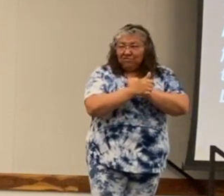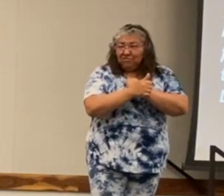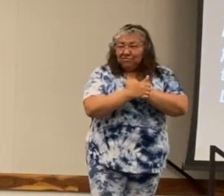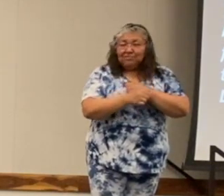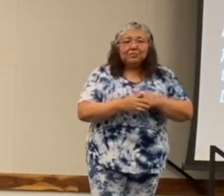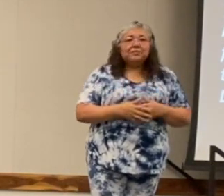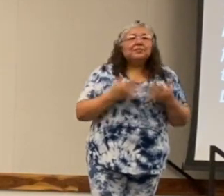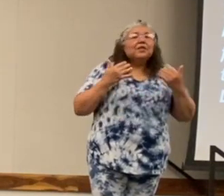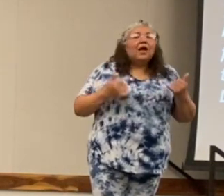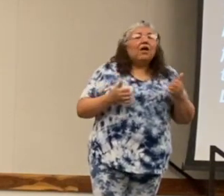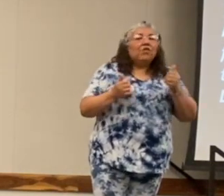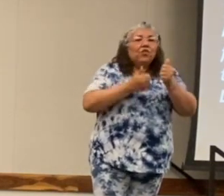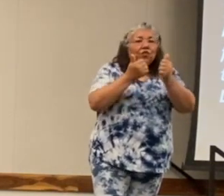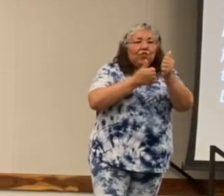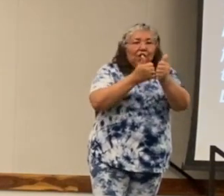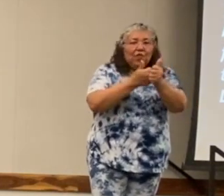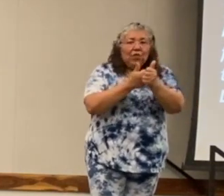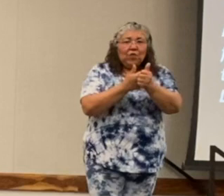So you